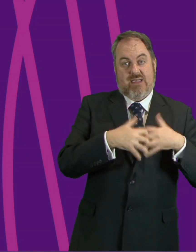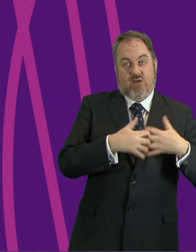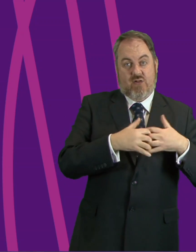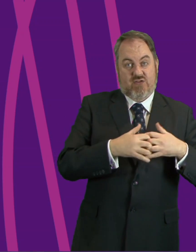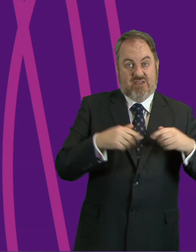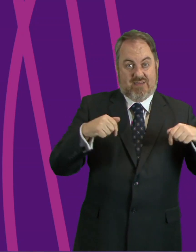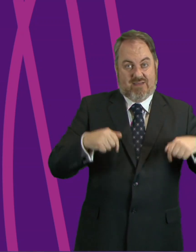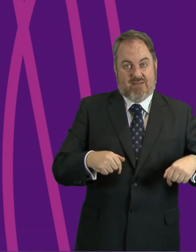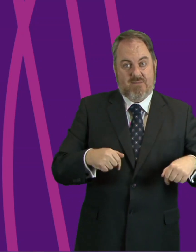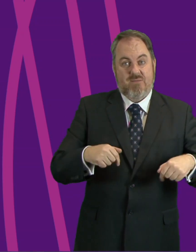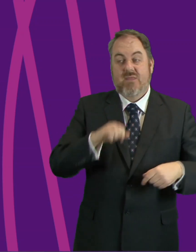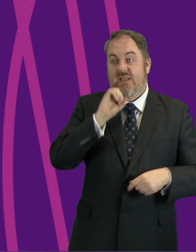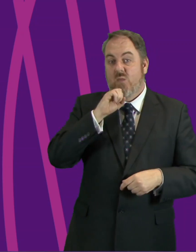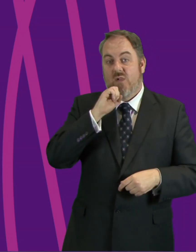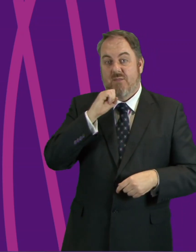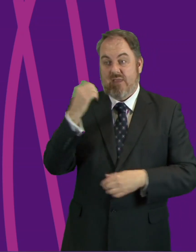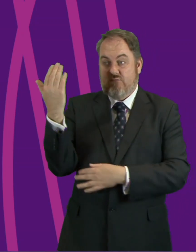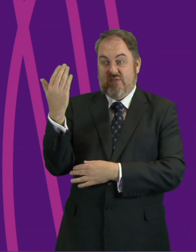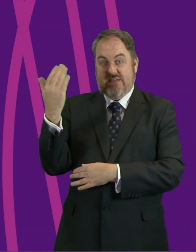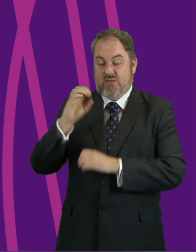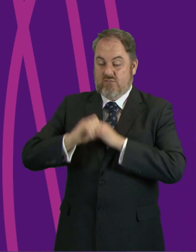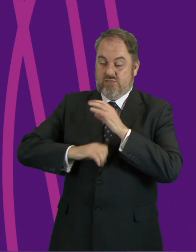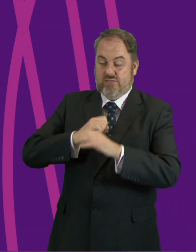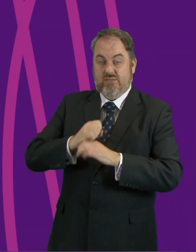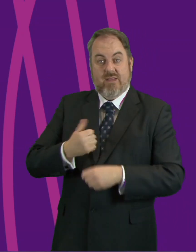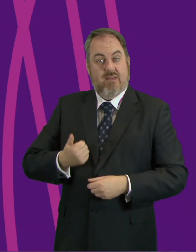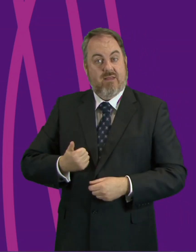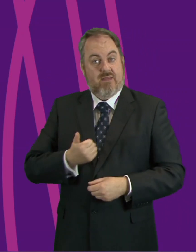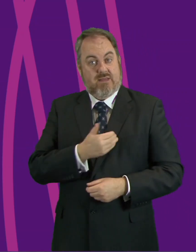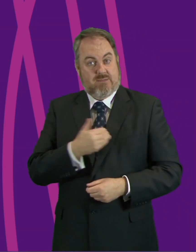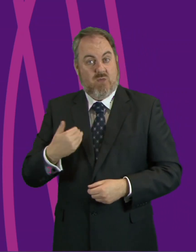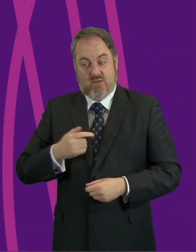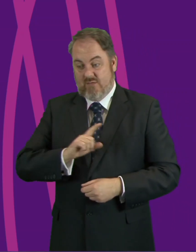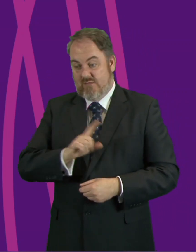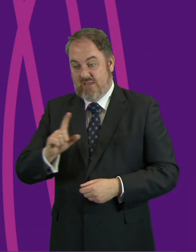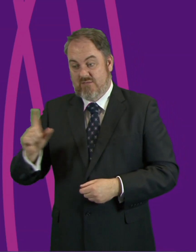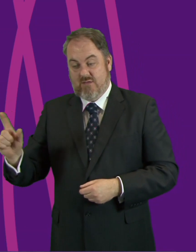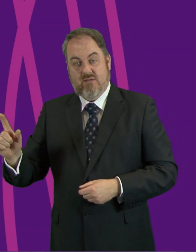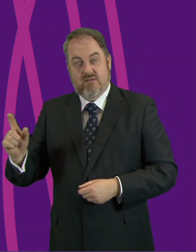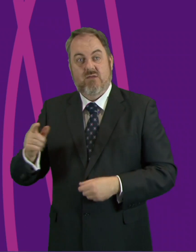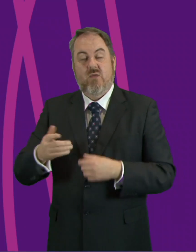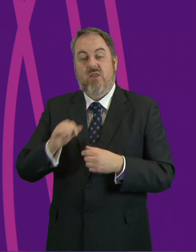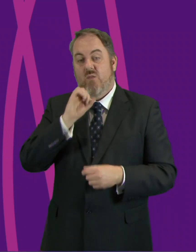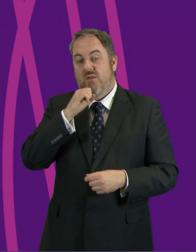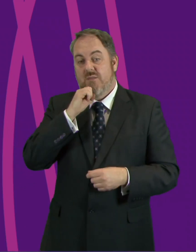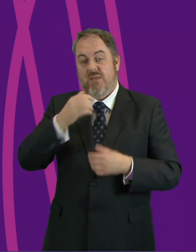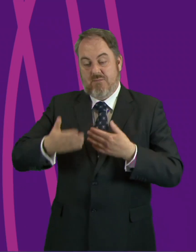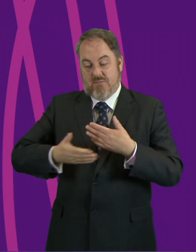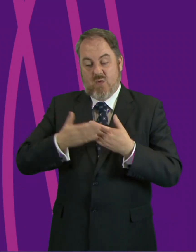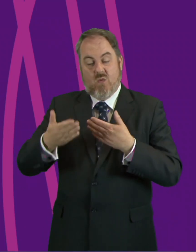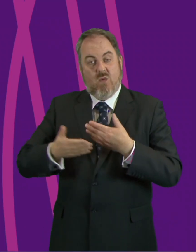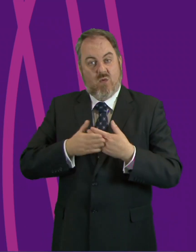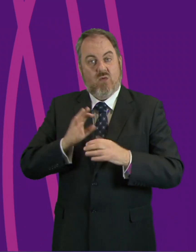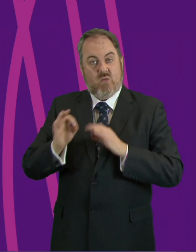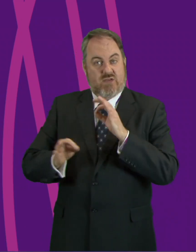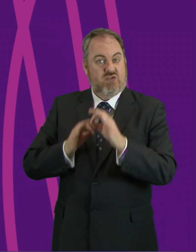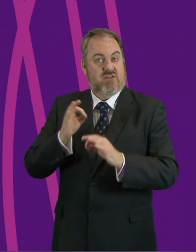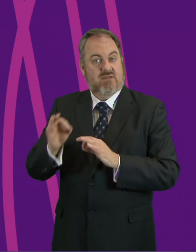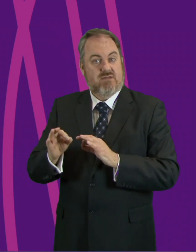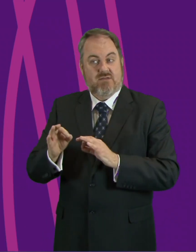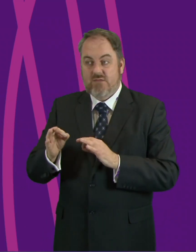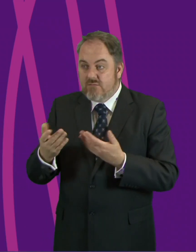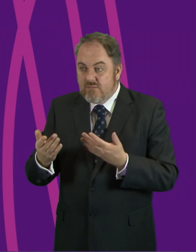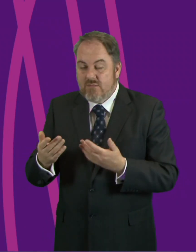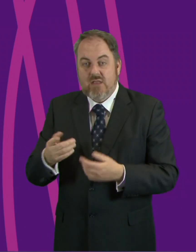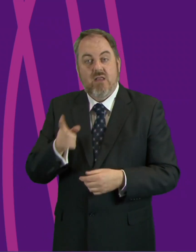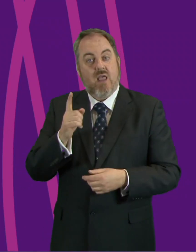a presentation of it this morning, so hopefully some of these questions will be answered. I hope to be in a position where I can confidently say to people in Scotland,